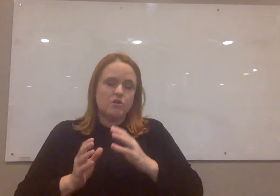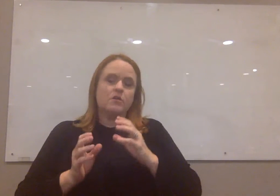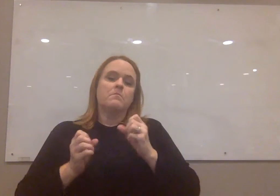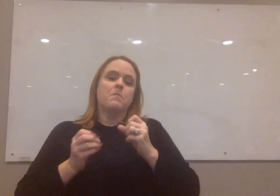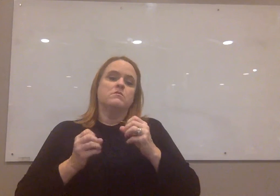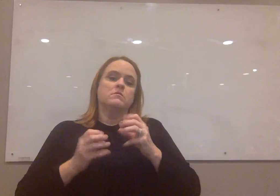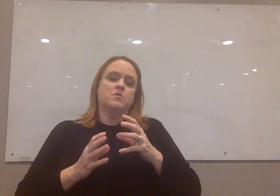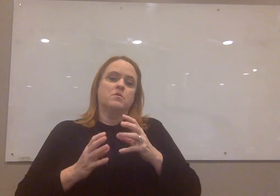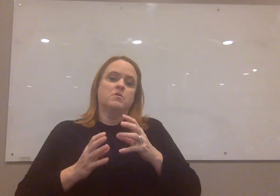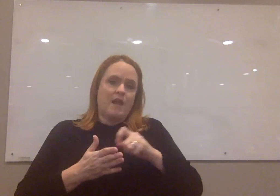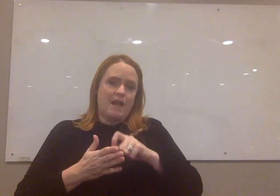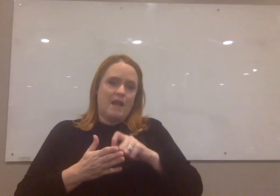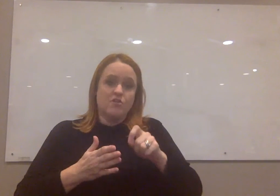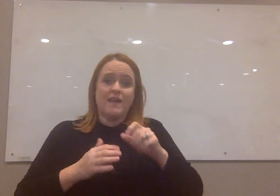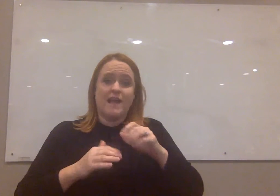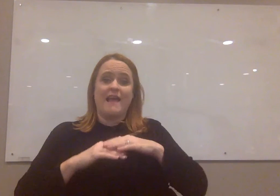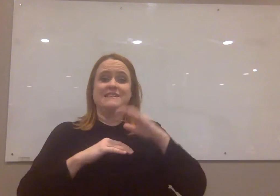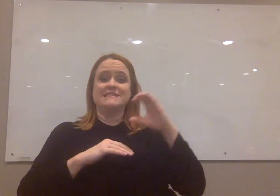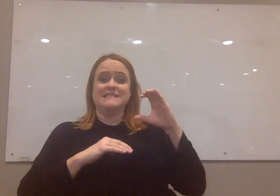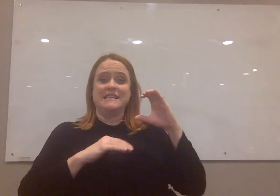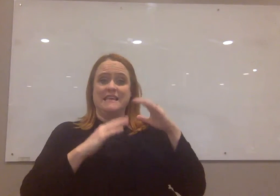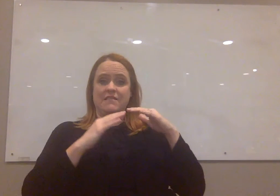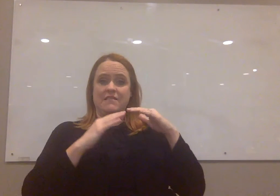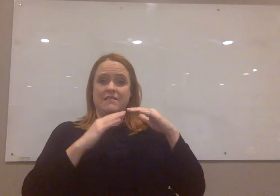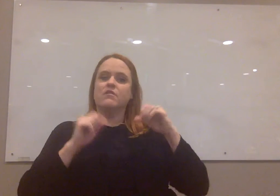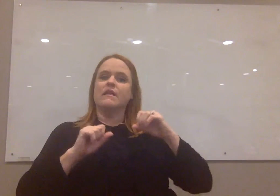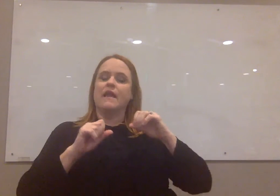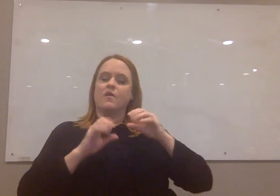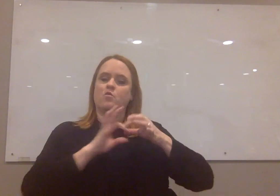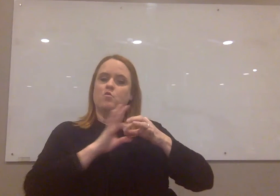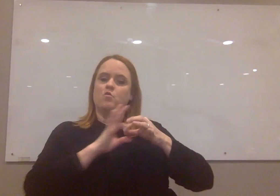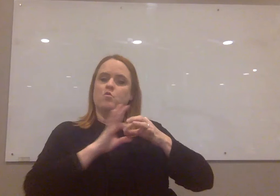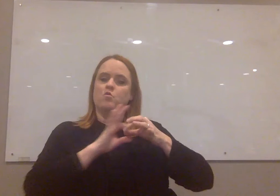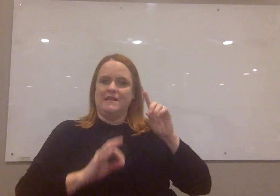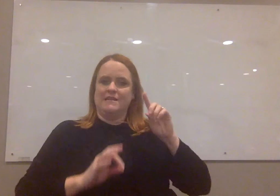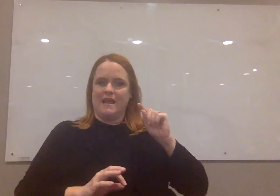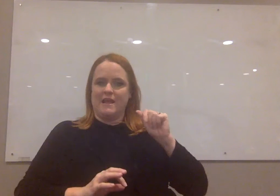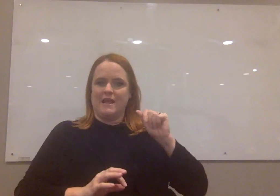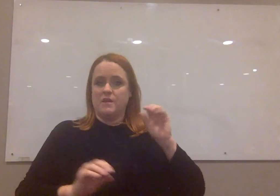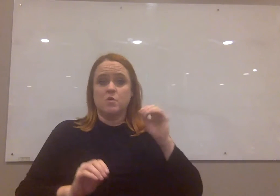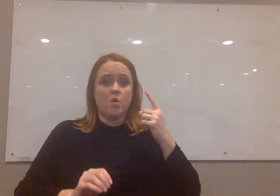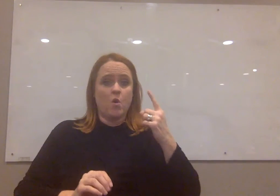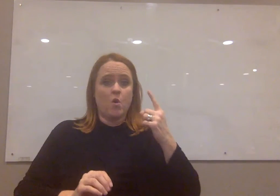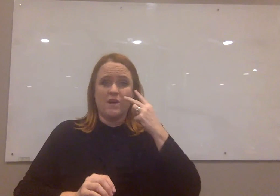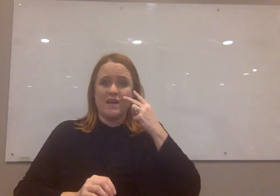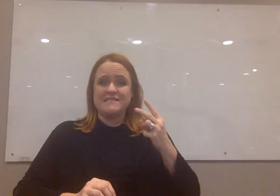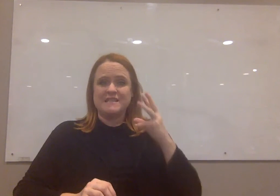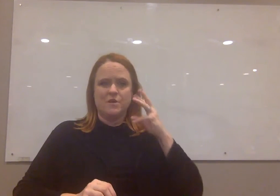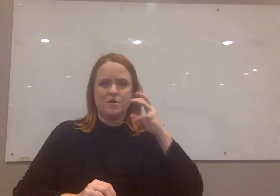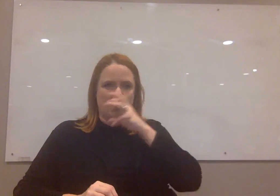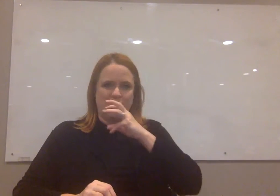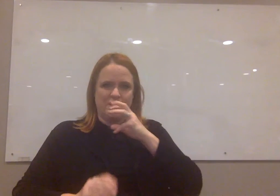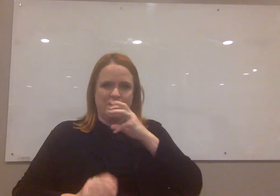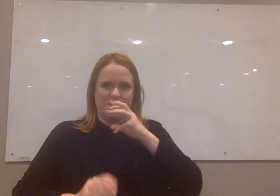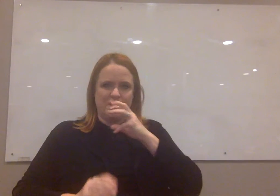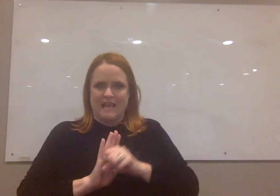that data so that no one can see weird state. It's kind of an in-memory key value